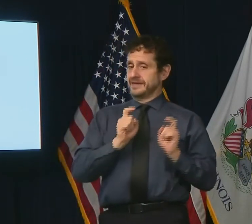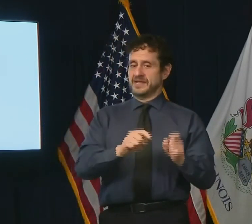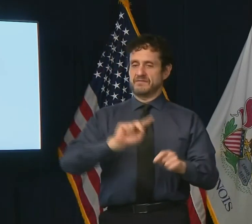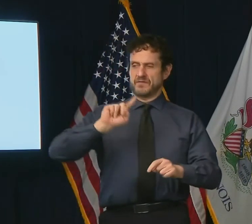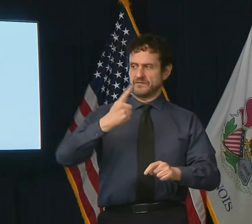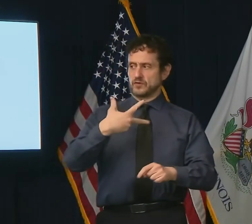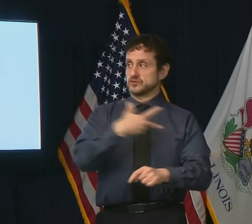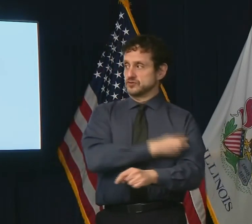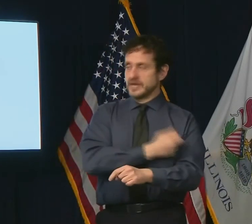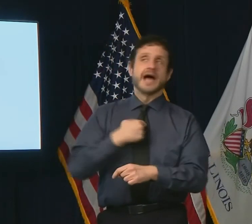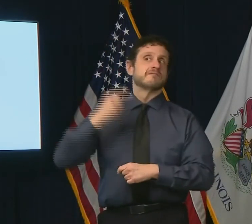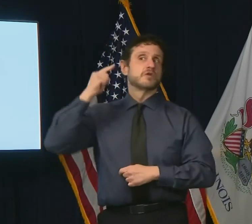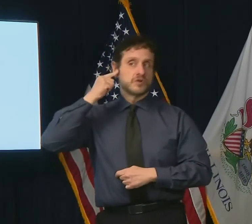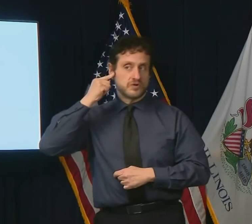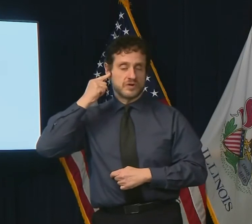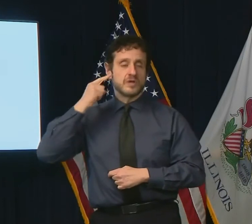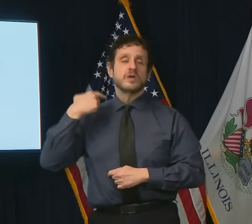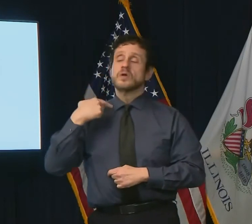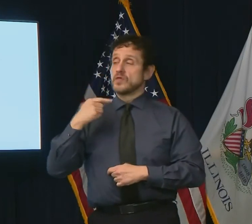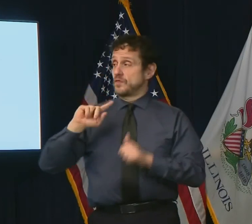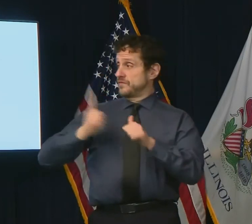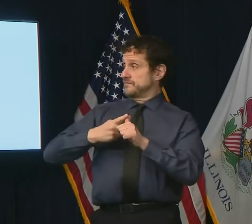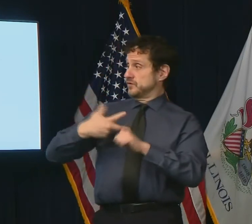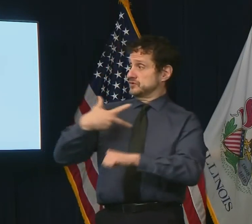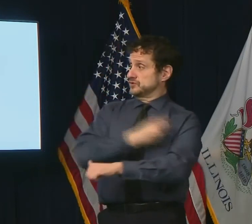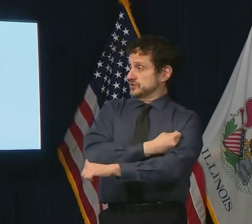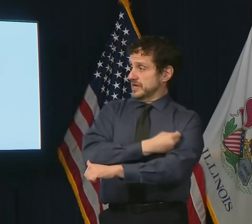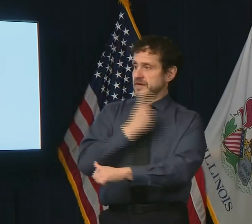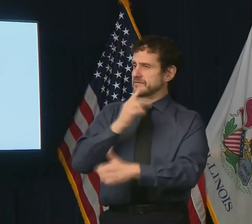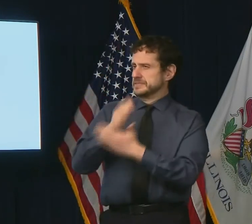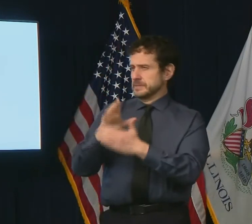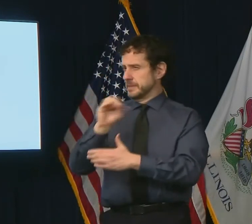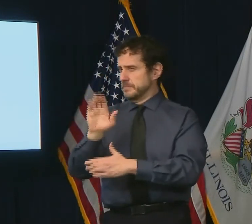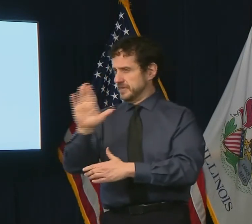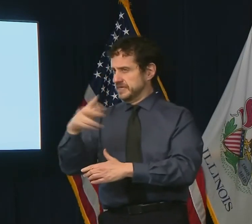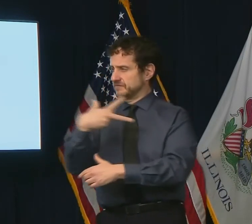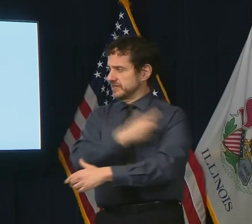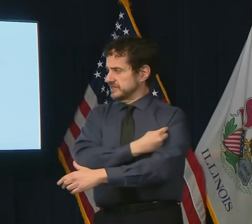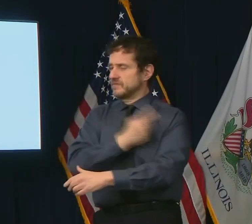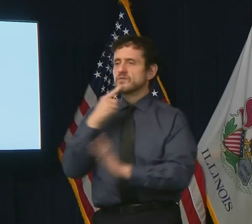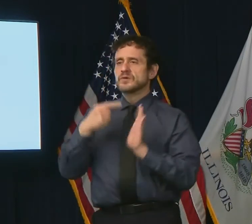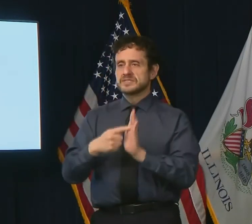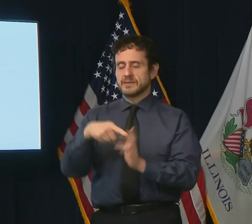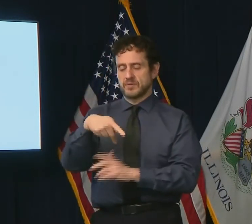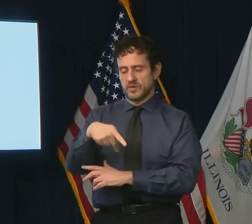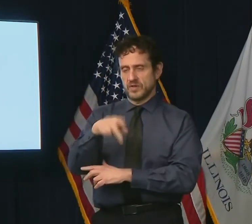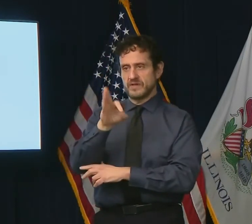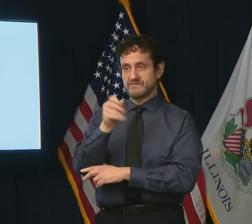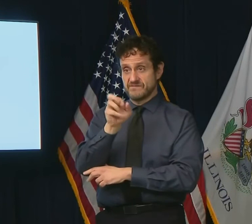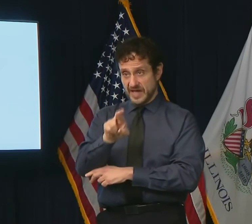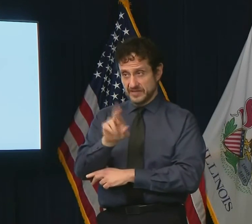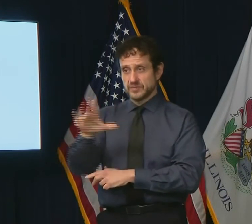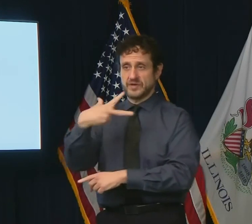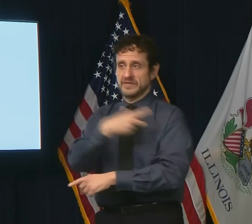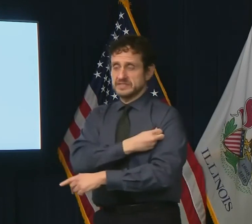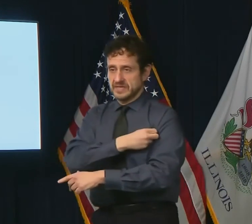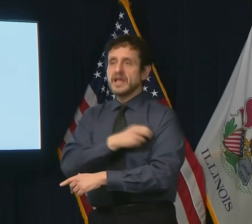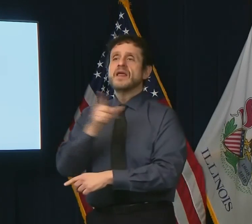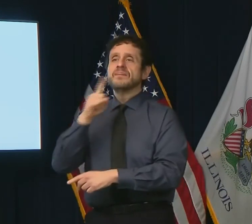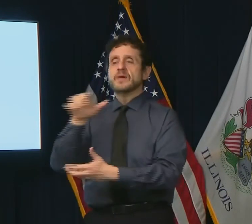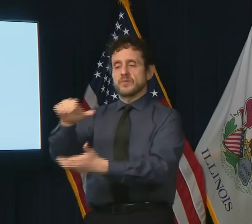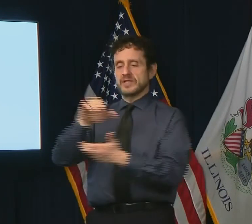I am told, of a particular manufactured vaccine like Pfizer without there being